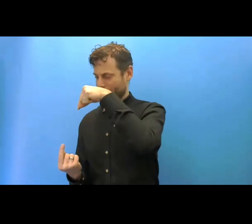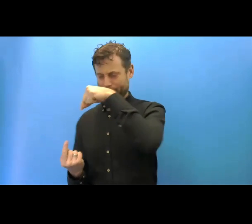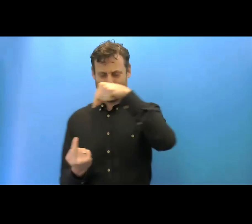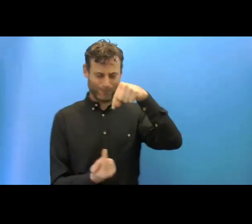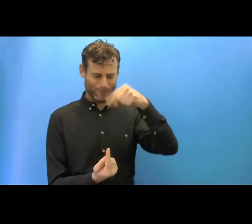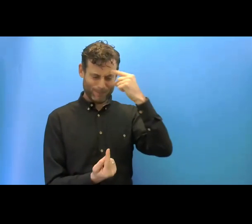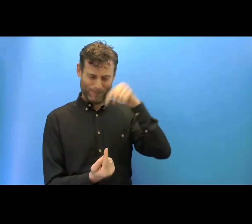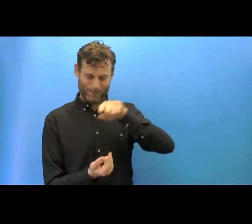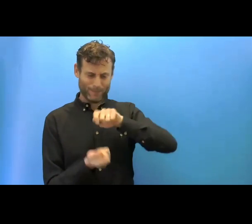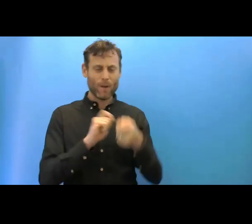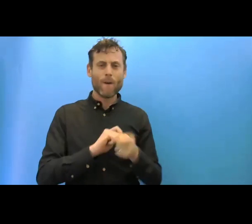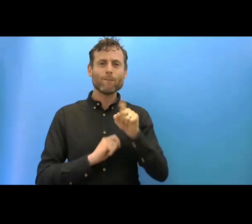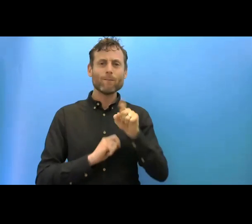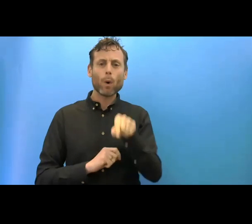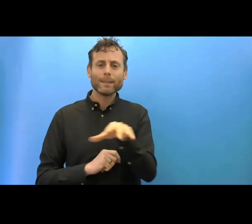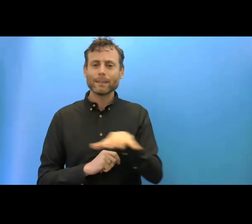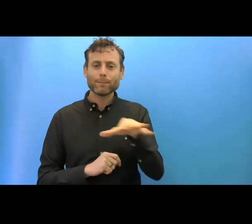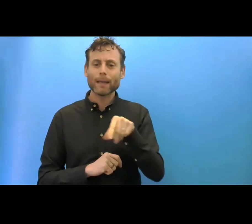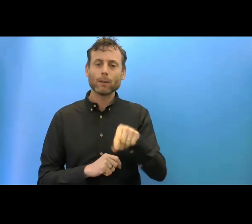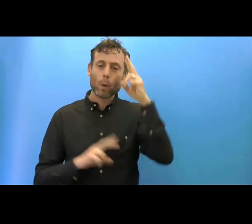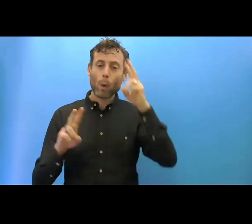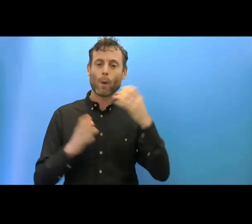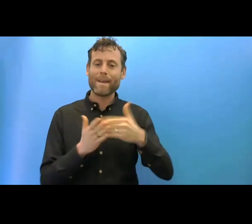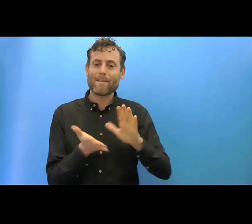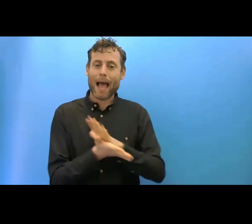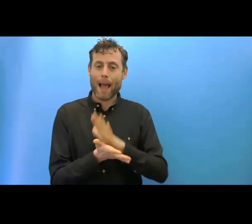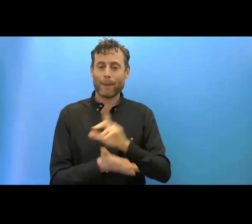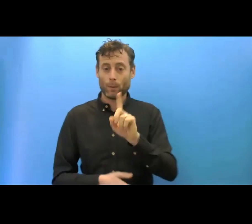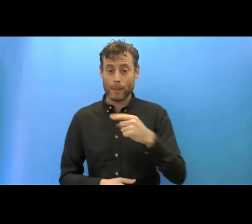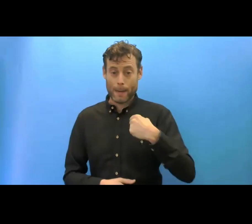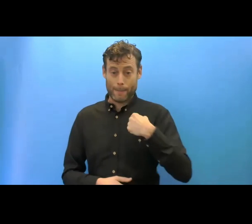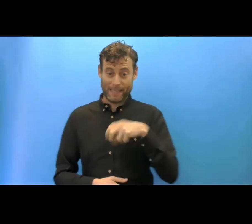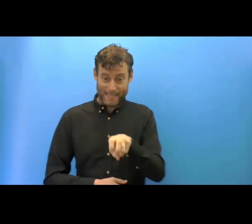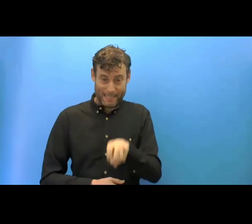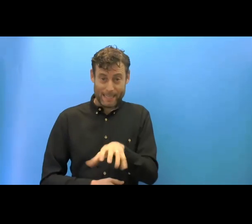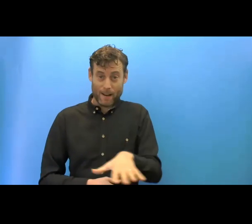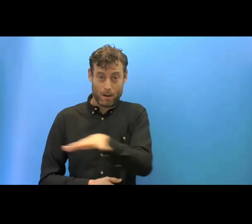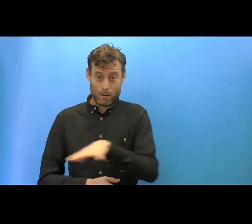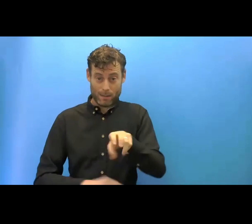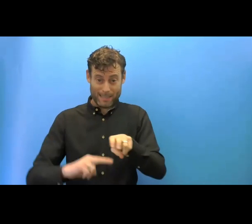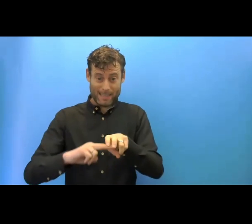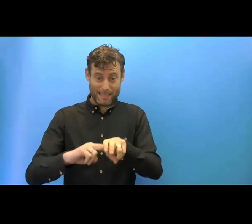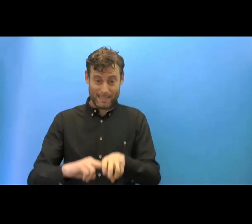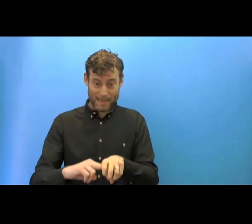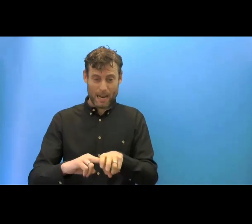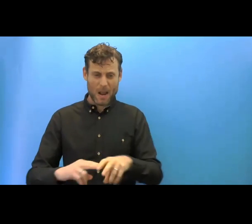It's essentially me sitting on the floor in this extremely large